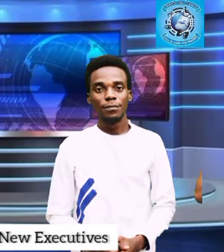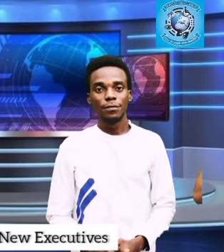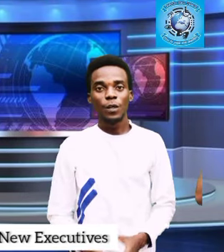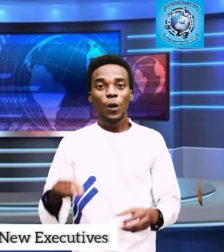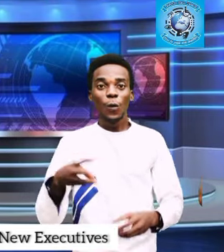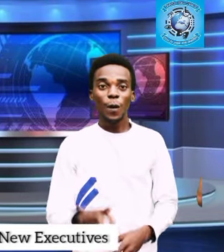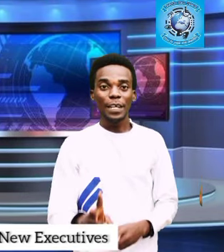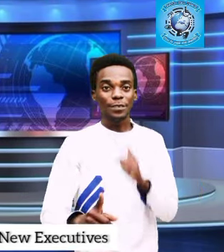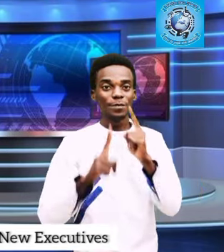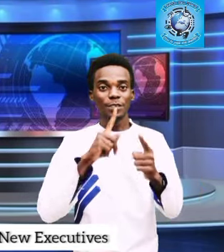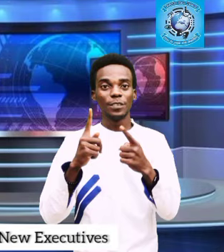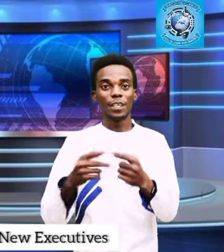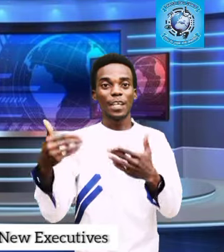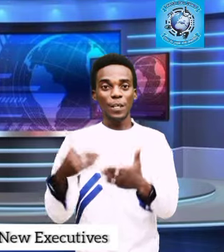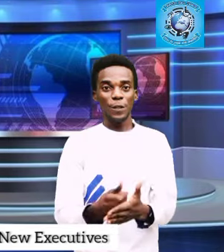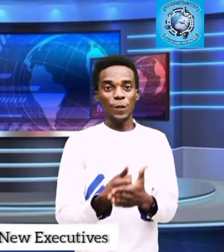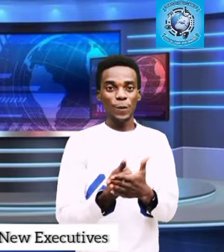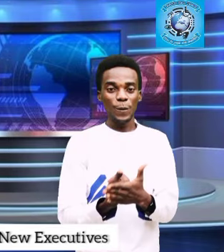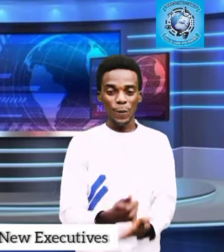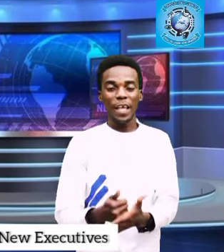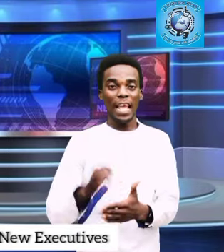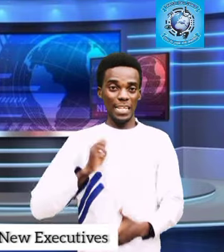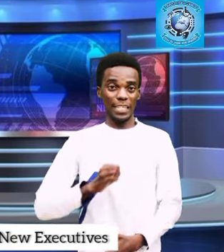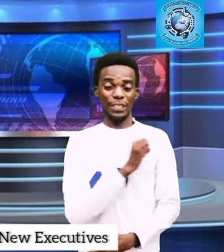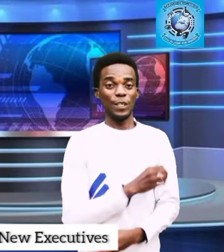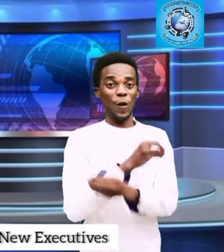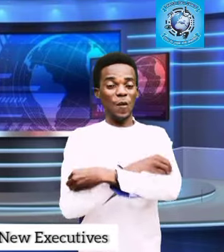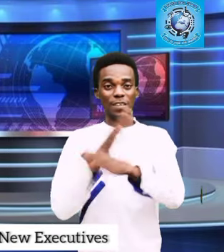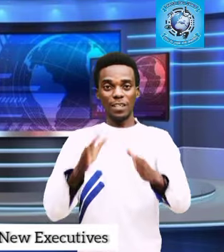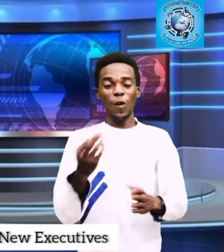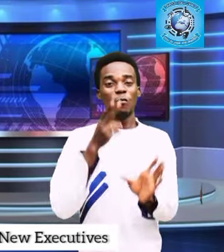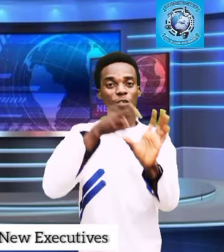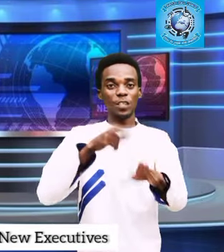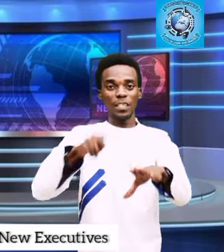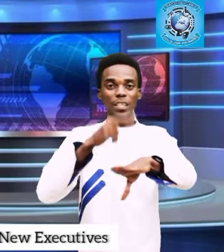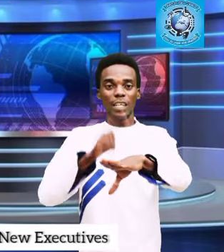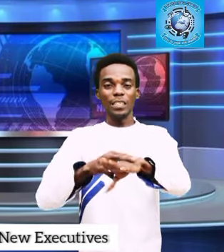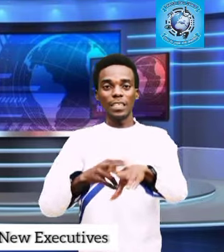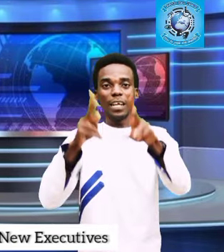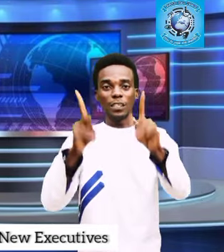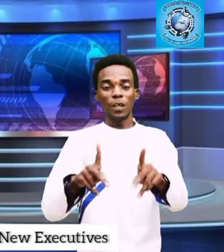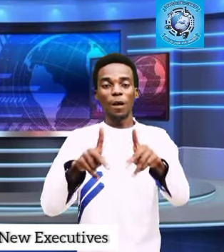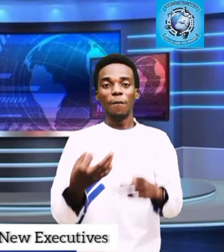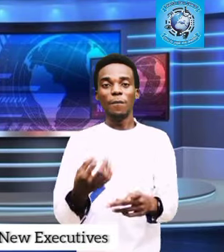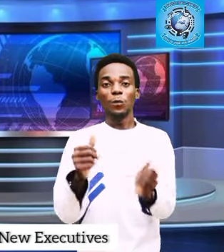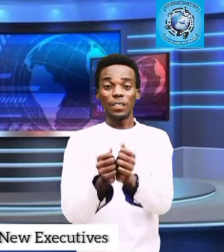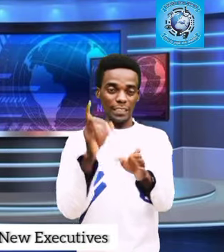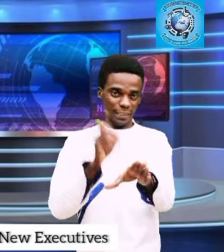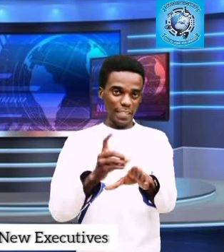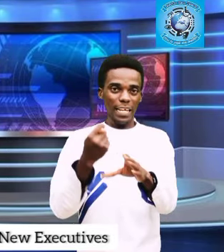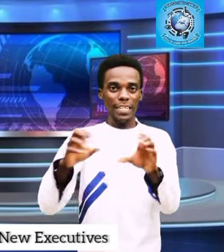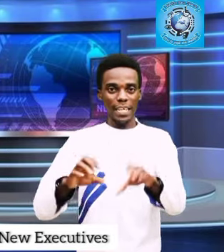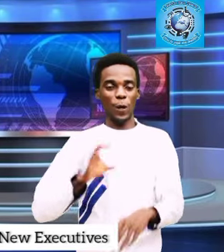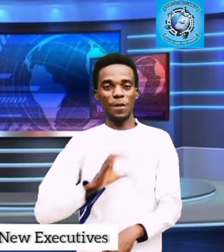While addressing the newly elected executive officer of the Joint National Association of Persons with Disability, the Commissioner for